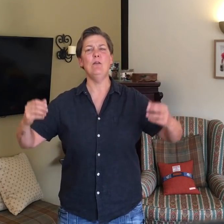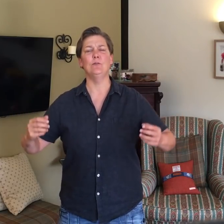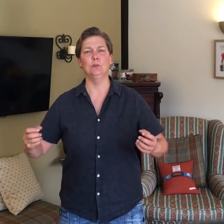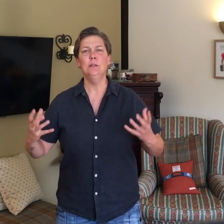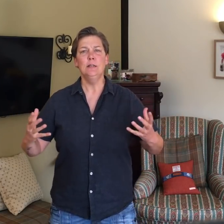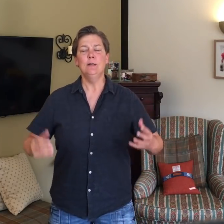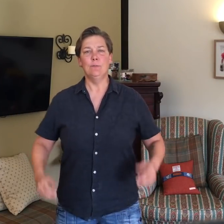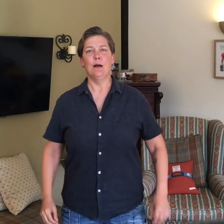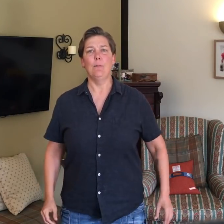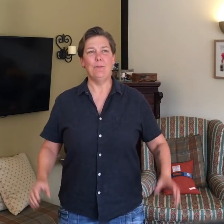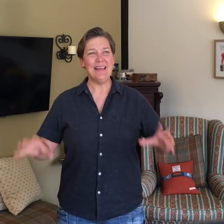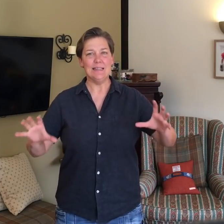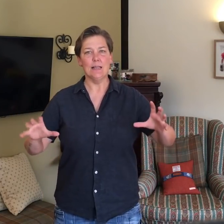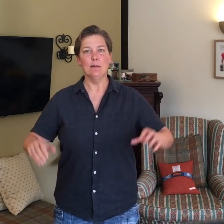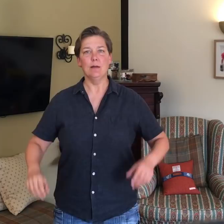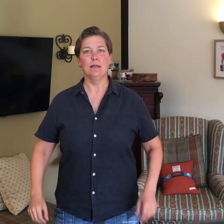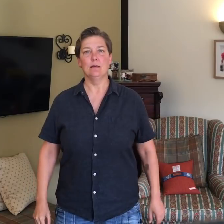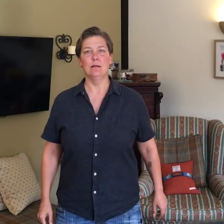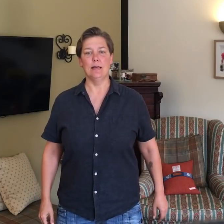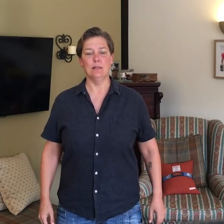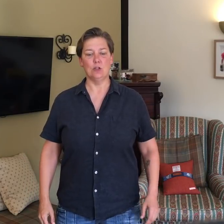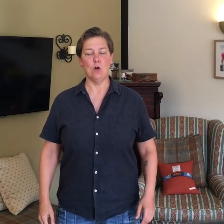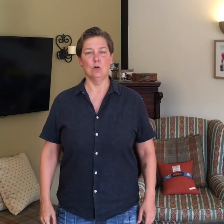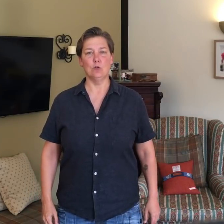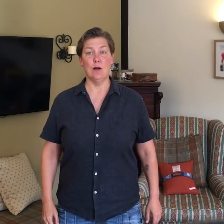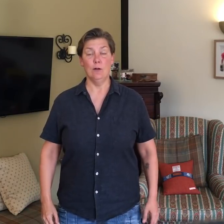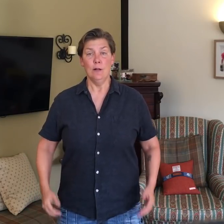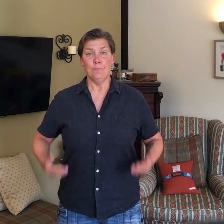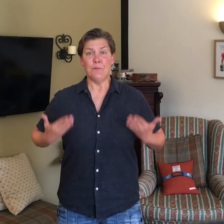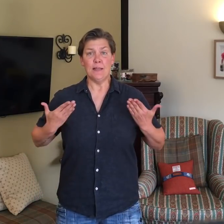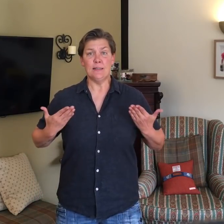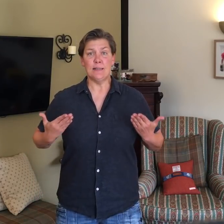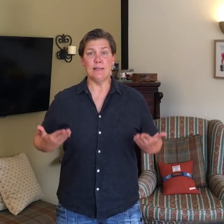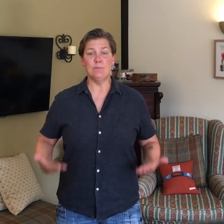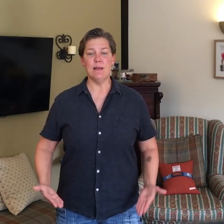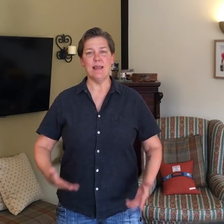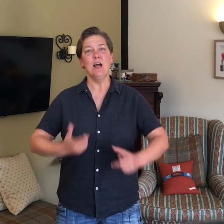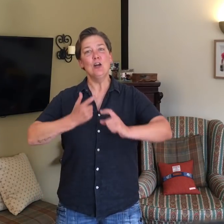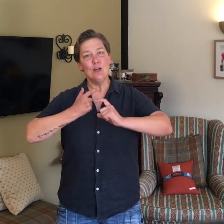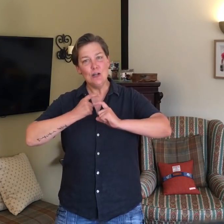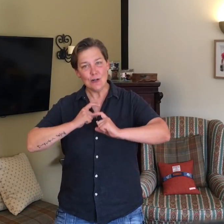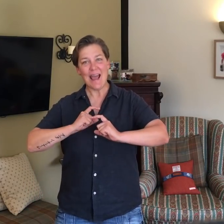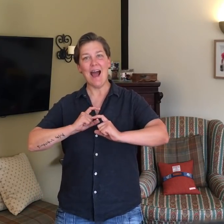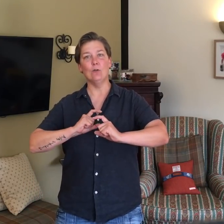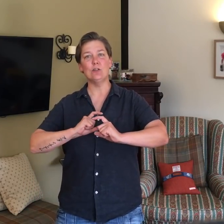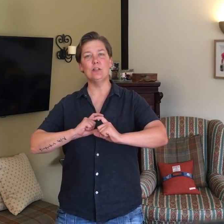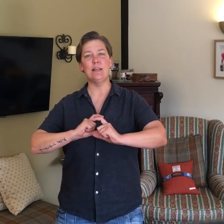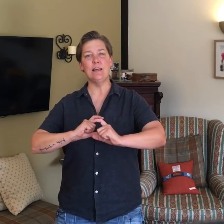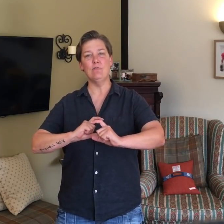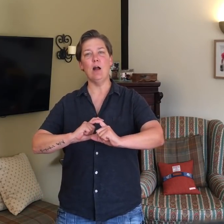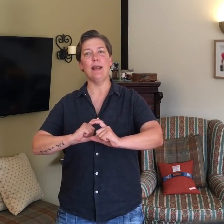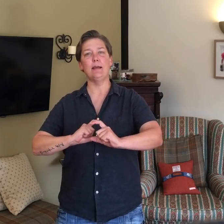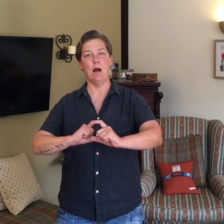powerful piece in the song as well. This is me, look out, because here I